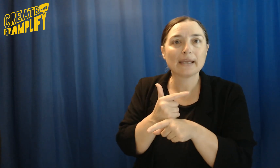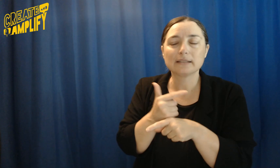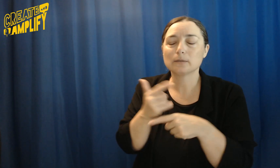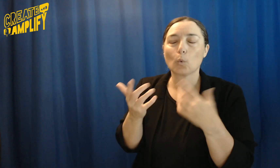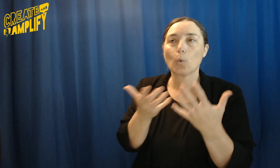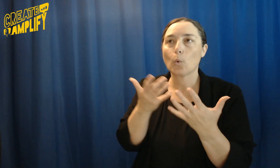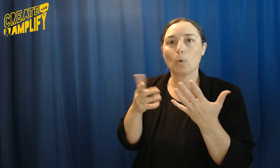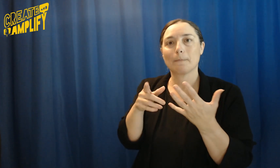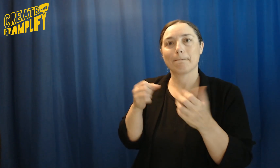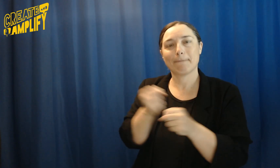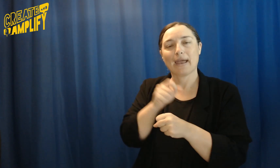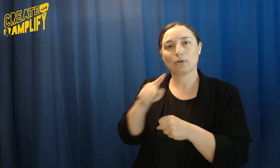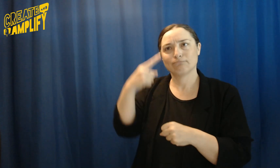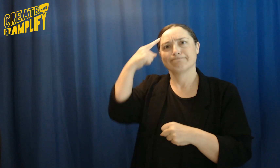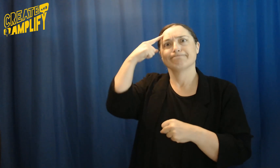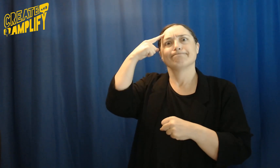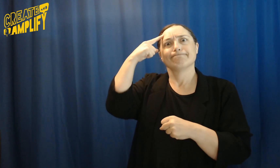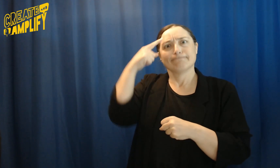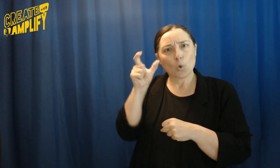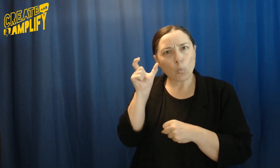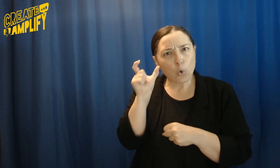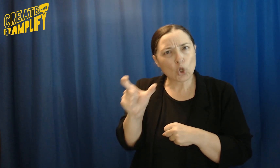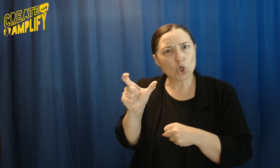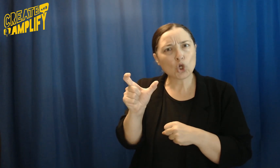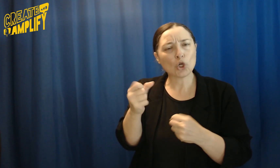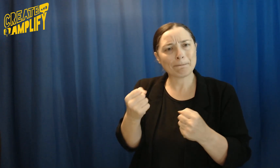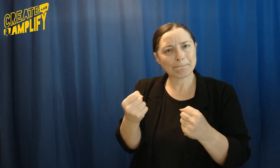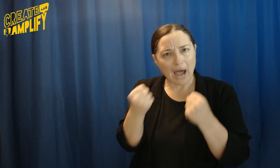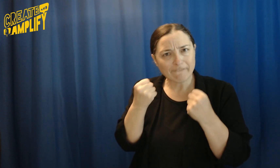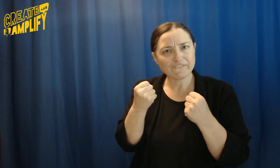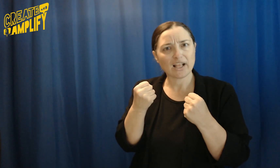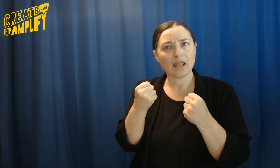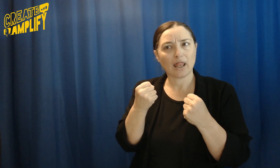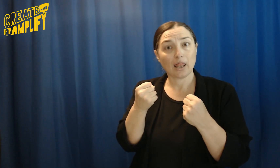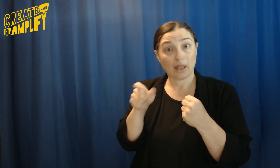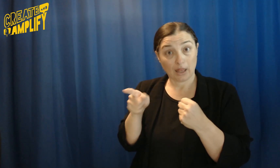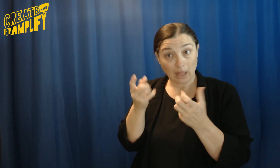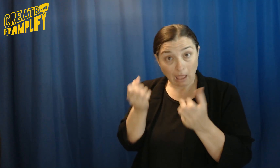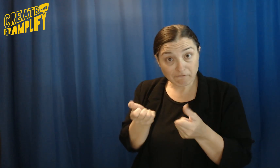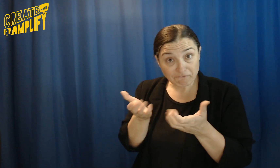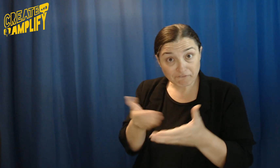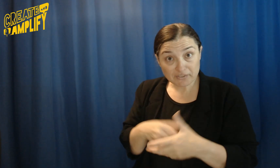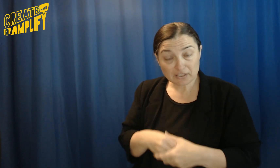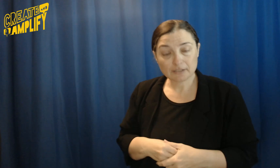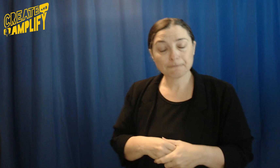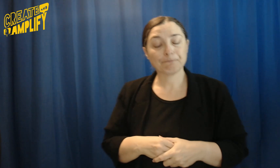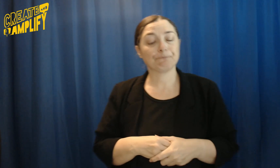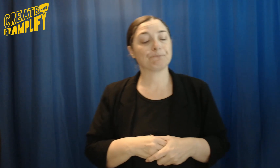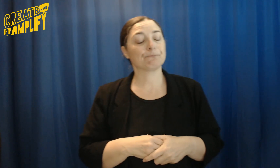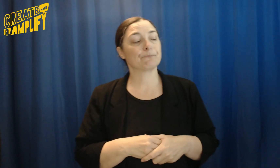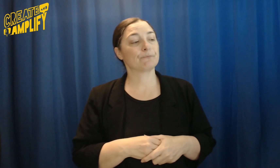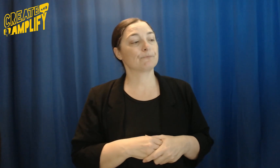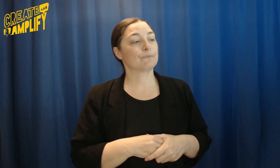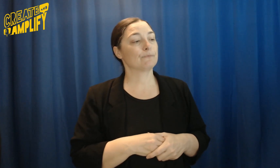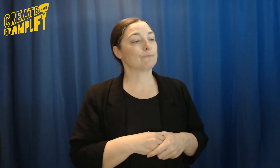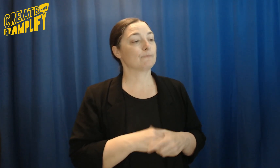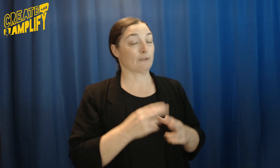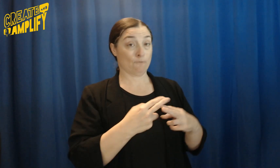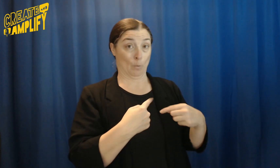words and how much meaning words can have, I suppose? For me, the power of